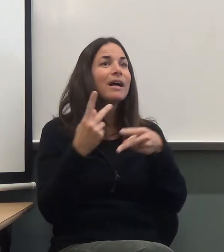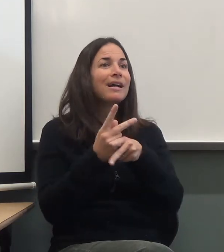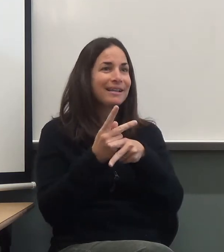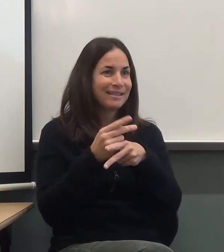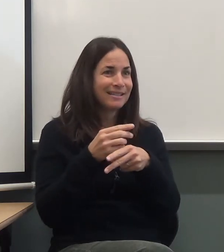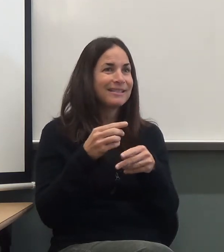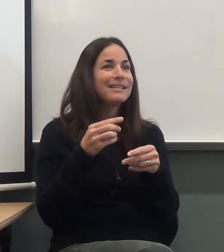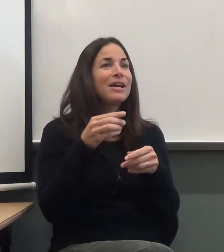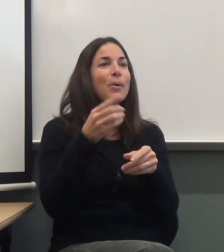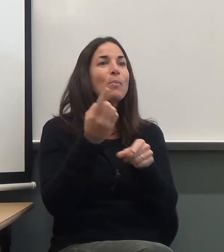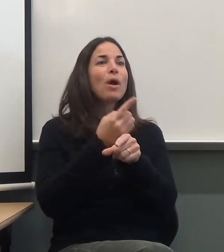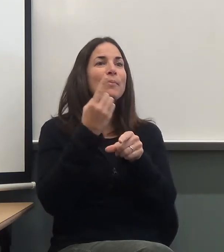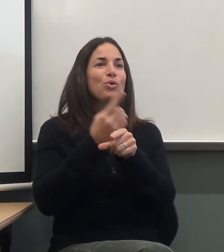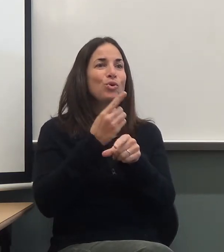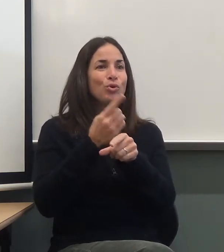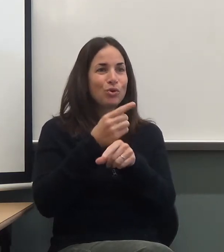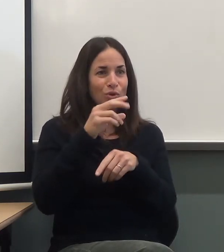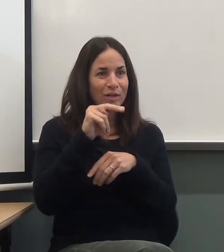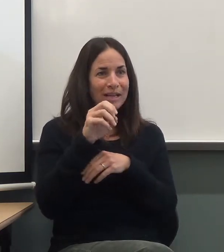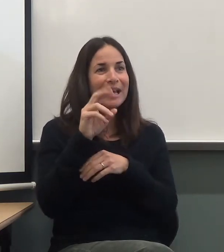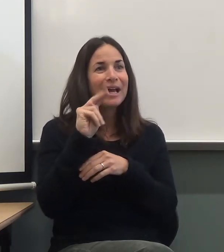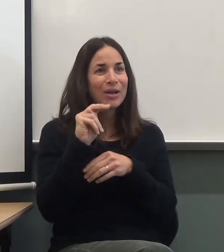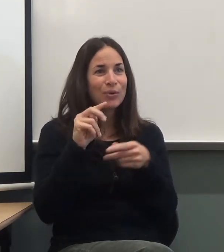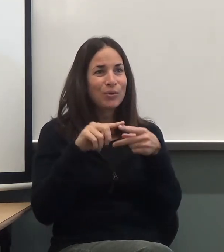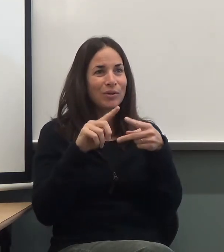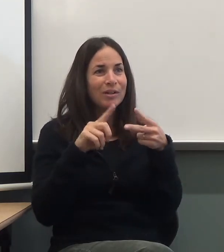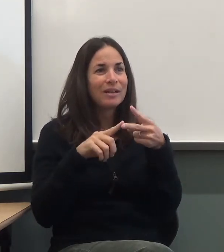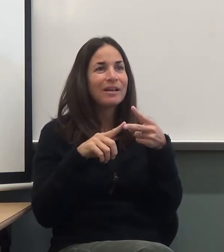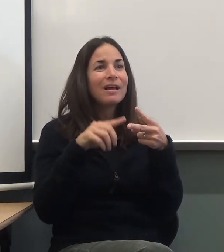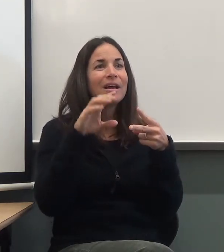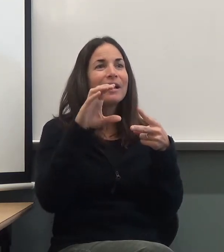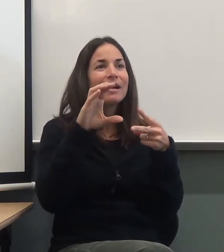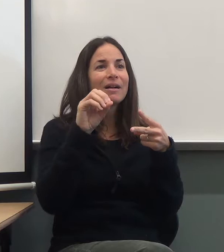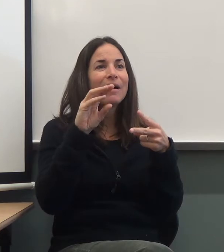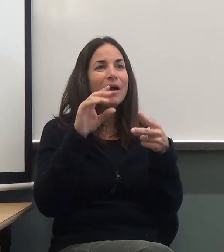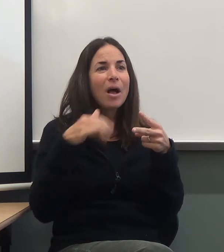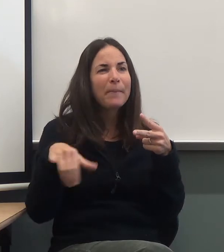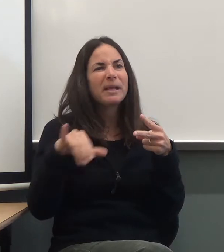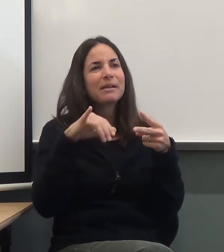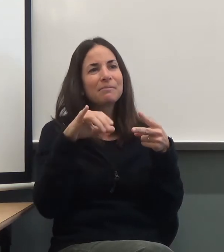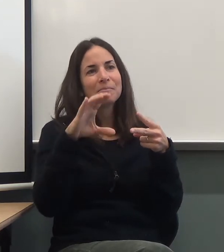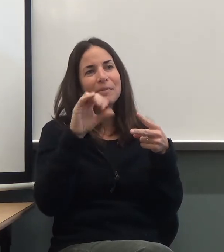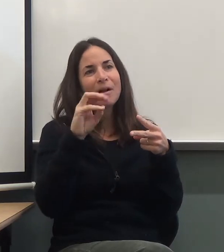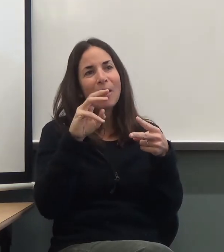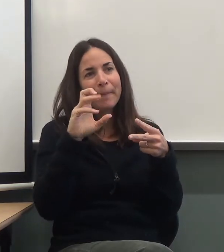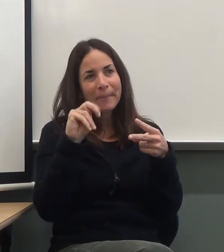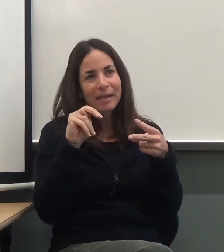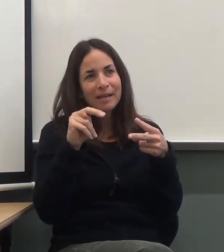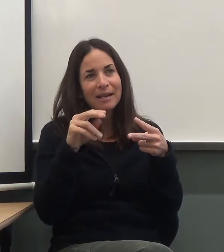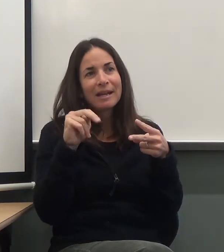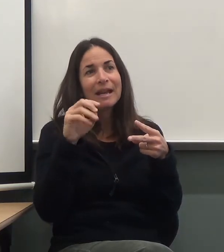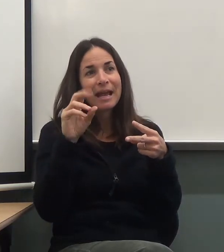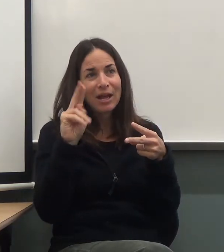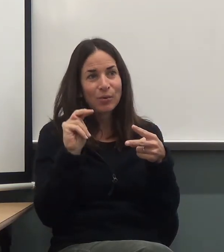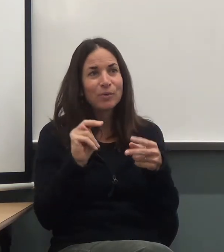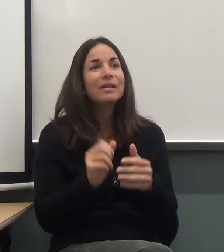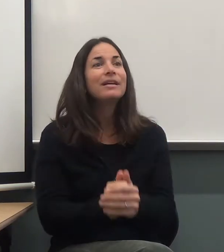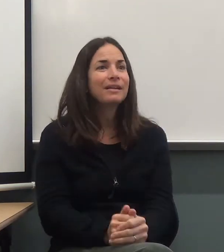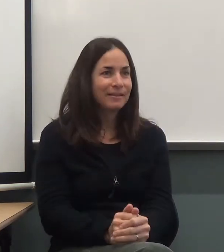there are proper nouns and common nouns, right? Okay, good. There's our first two. Okay, we know